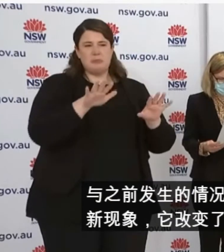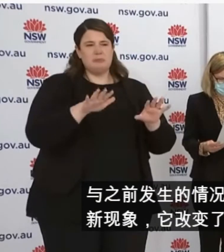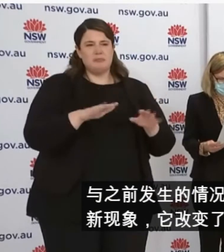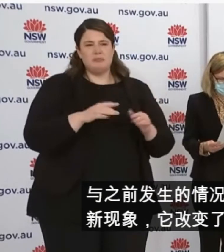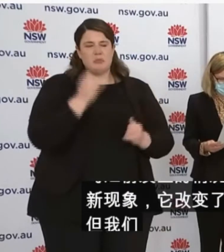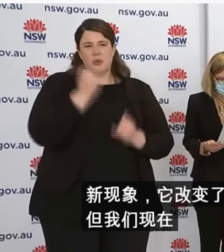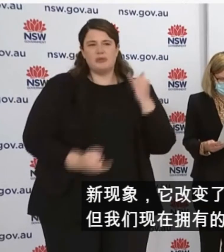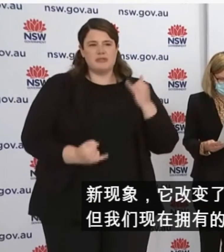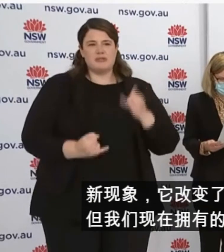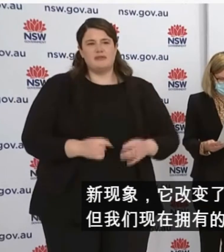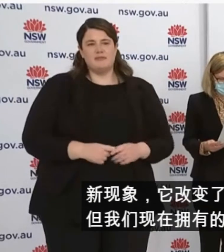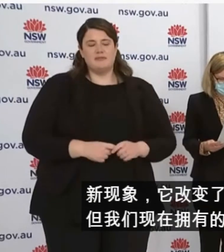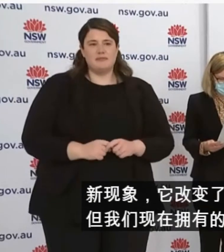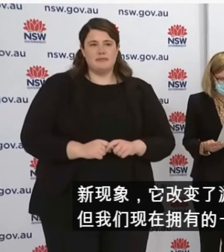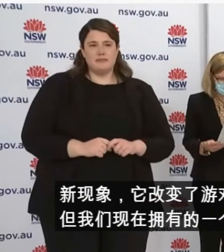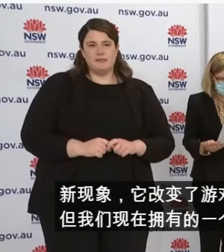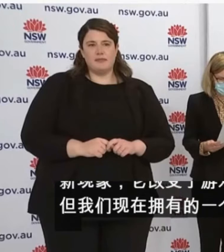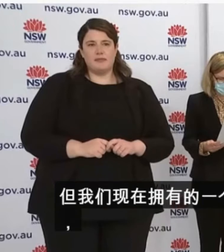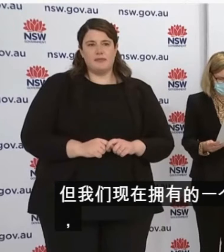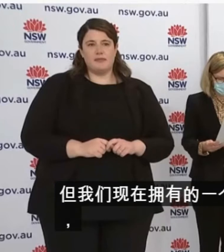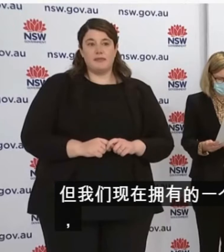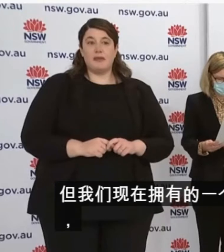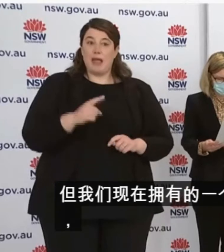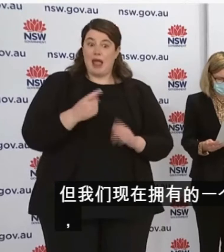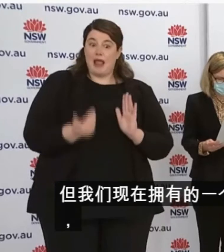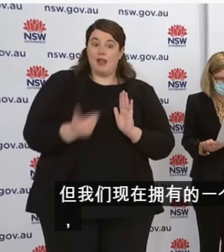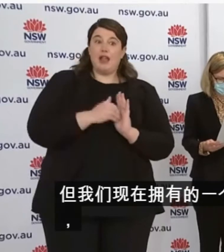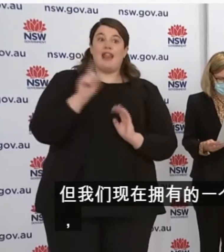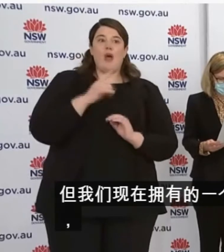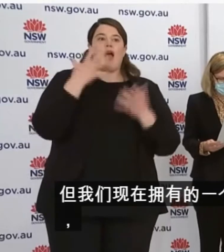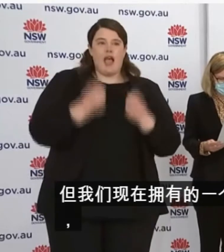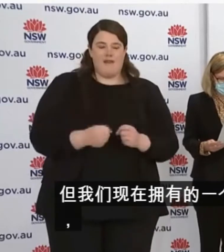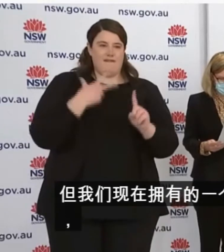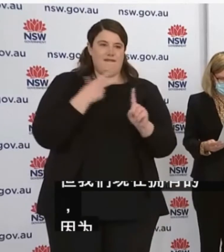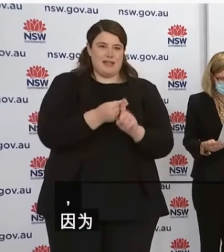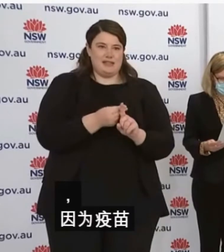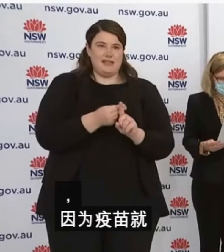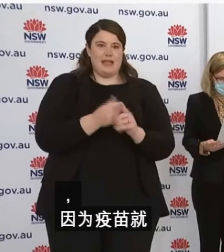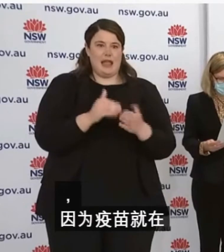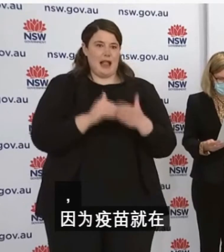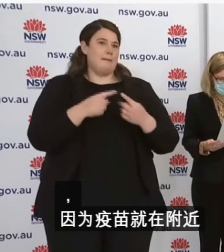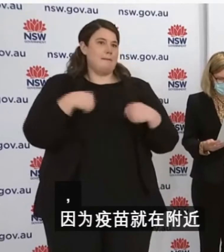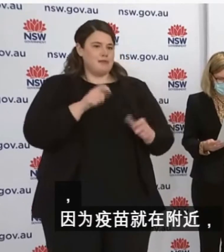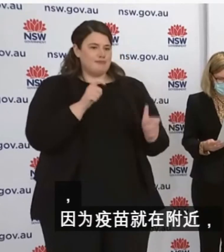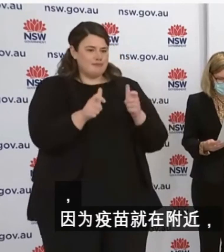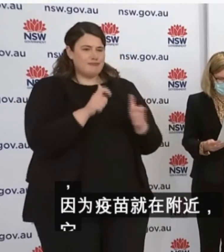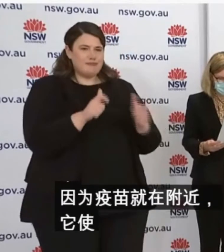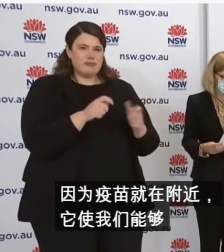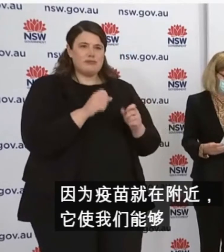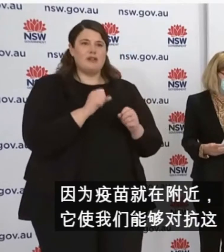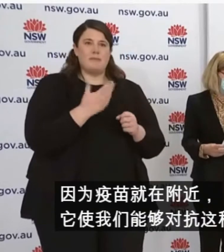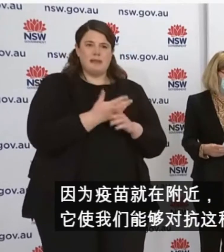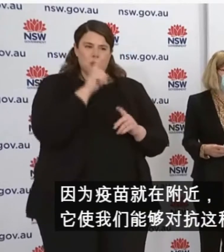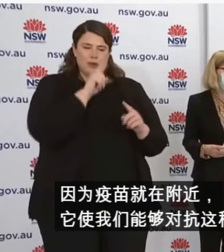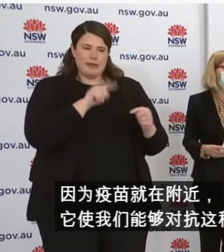changer. But one tool we have now, we didn't have before, is the vaccine. Because the vaccine is around, it allows us to